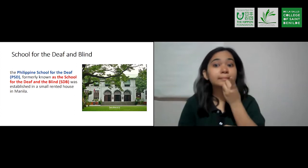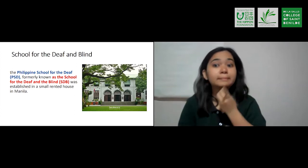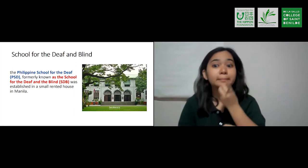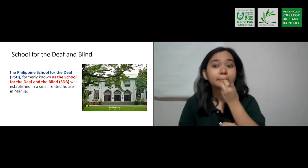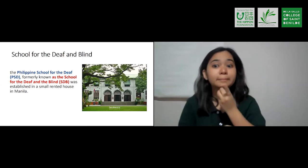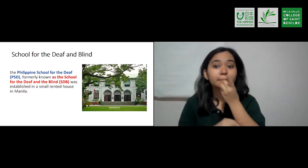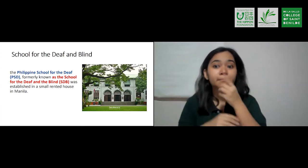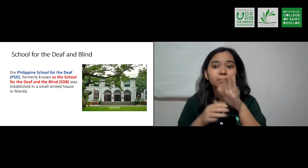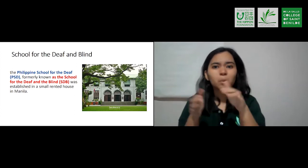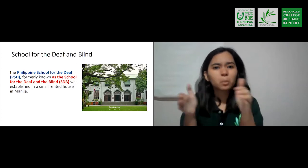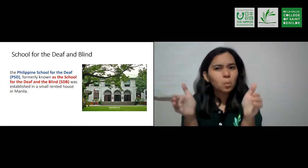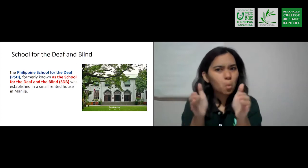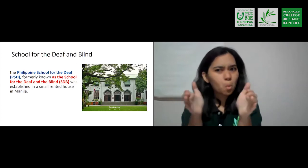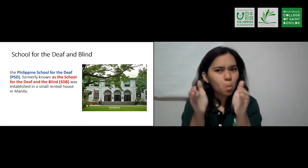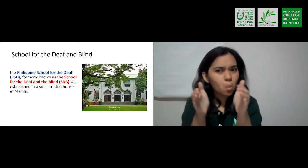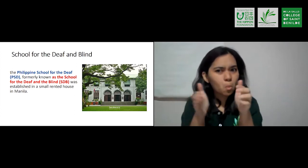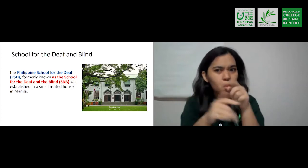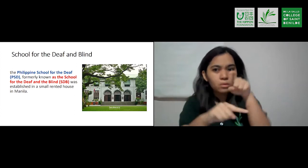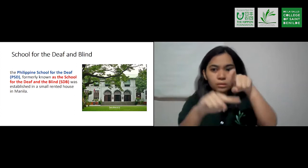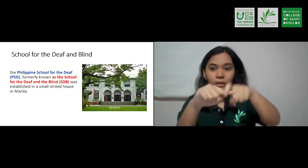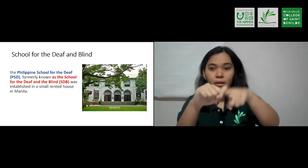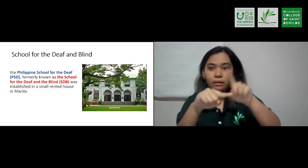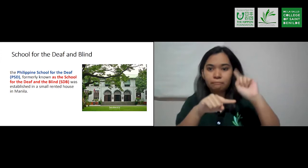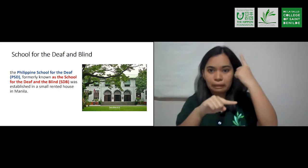Deaf. Delight Rice